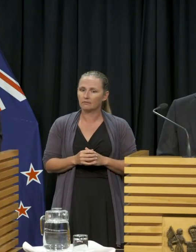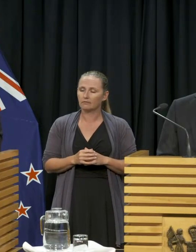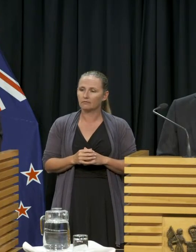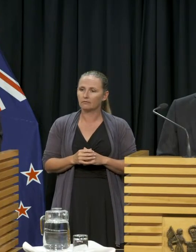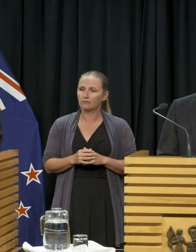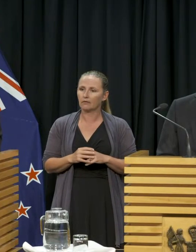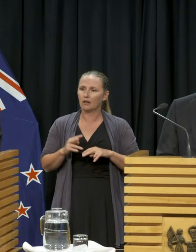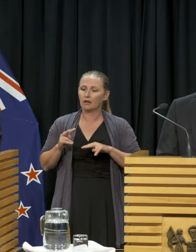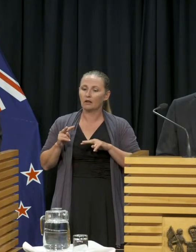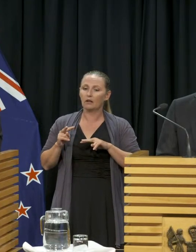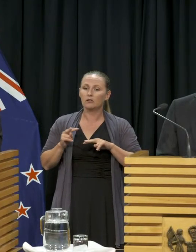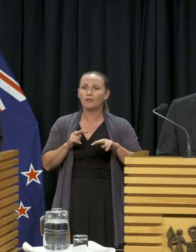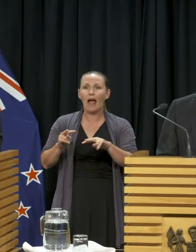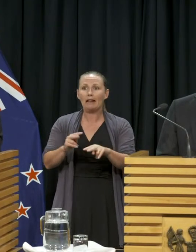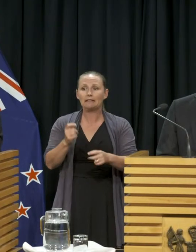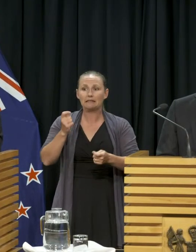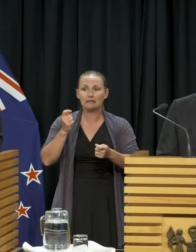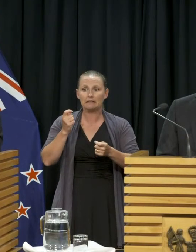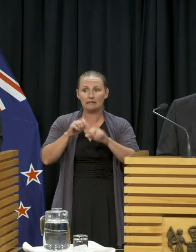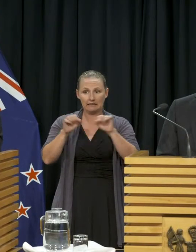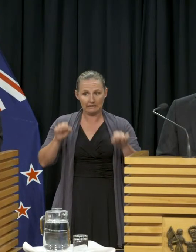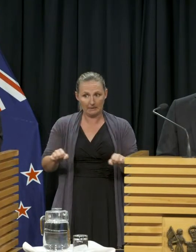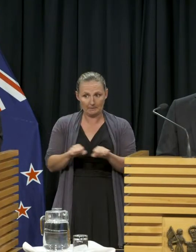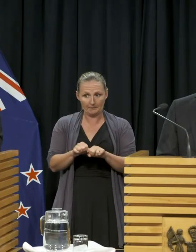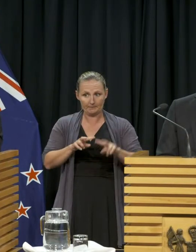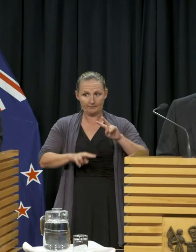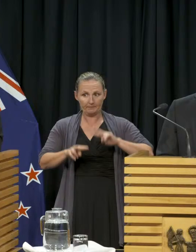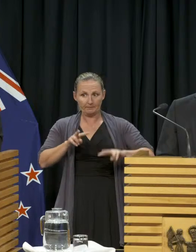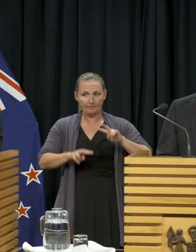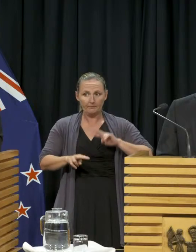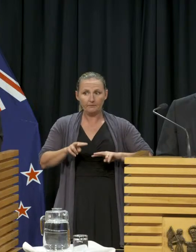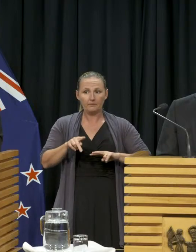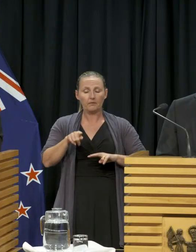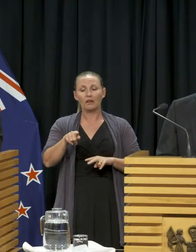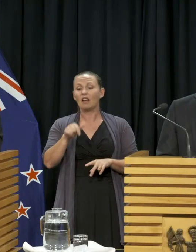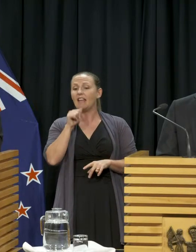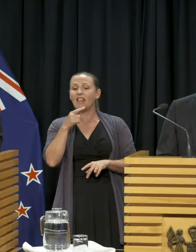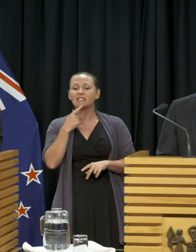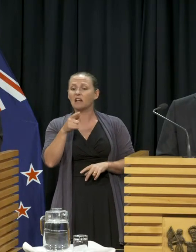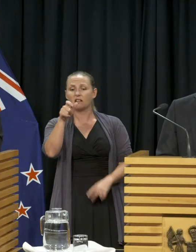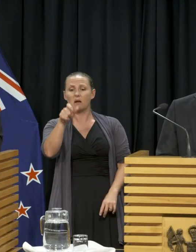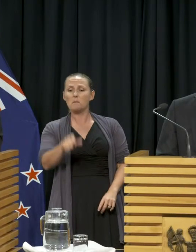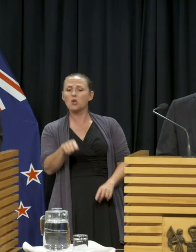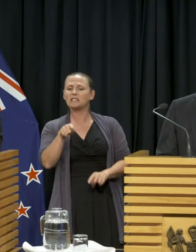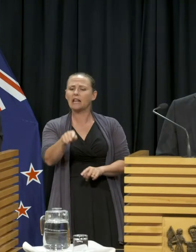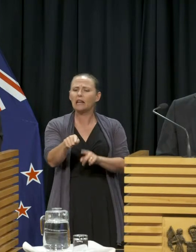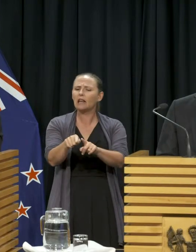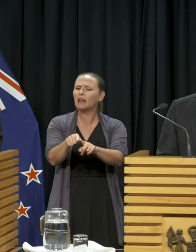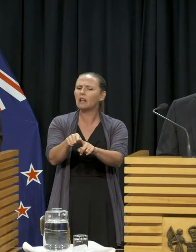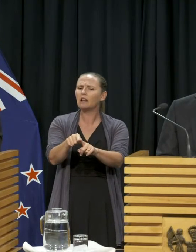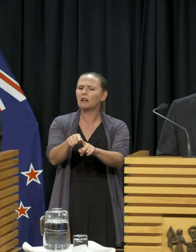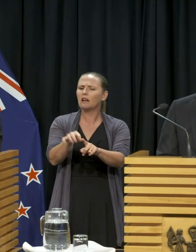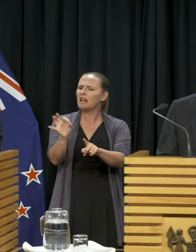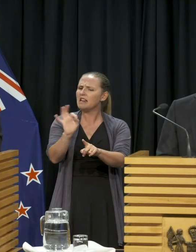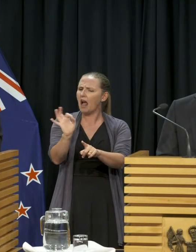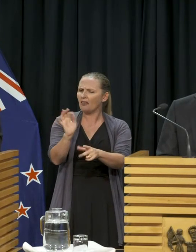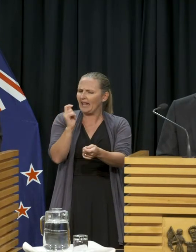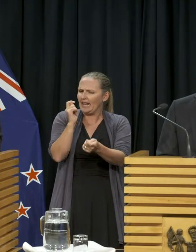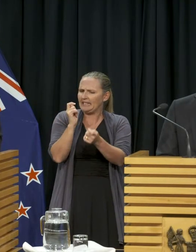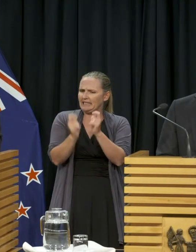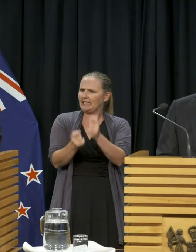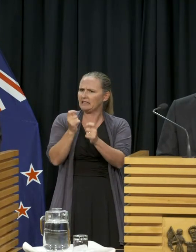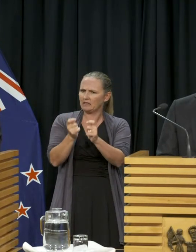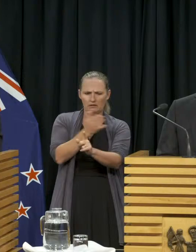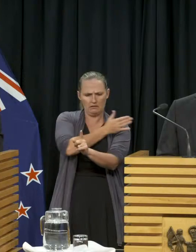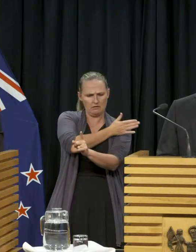look, this worker, they weren't tested within the 14-day cycle, and we can't tell when they were last tested. We have some information, but mostly all we get